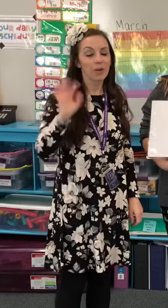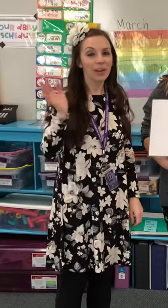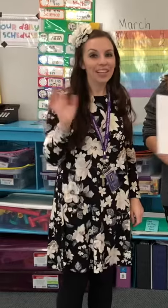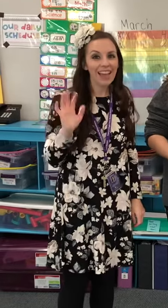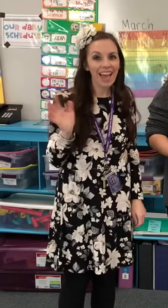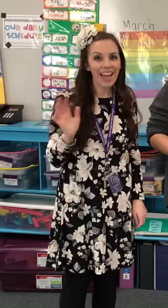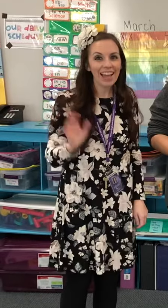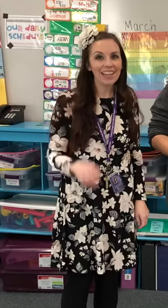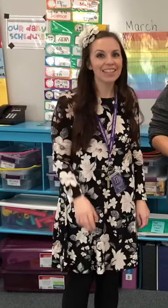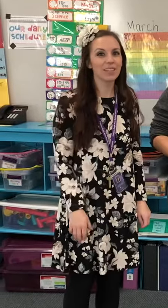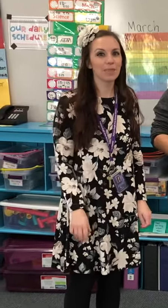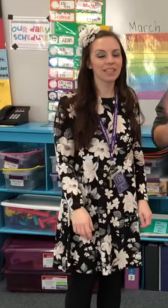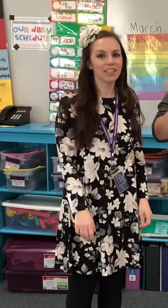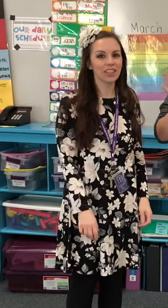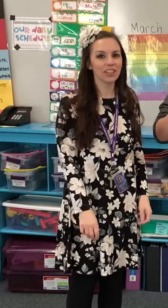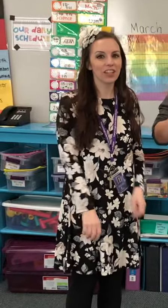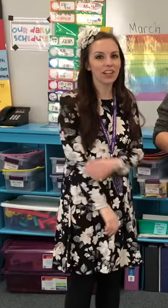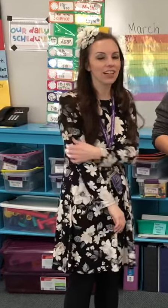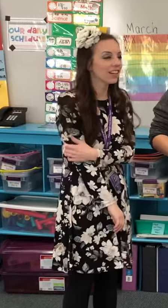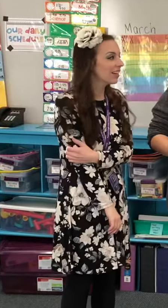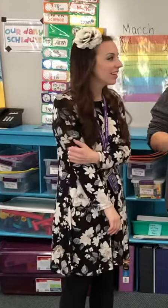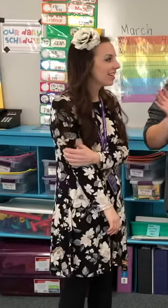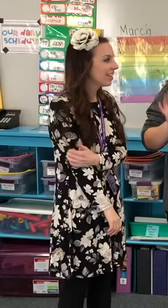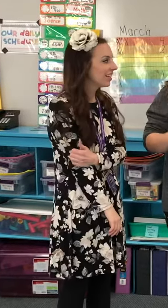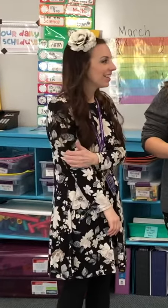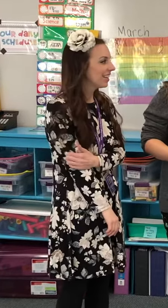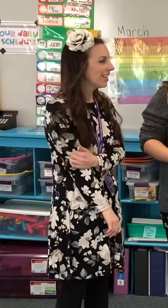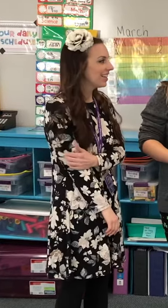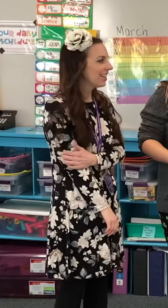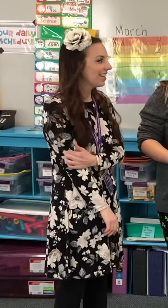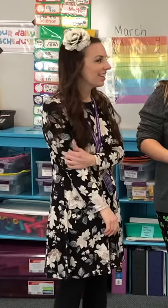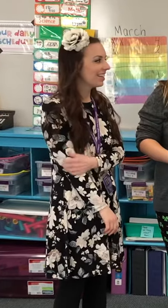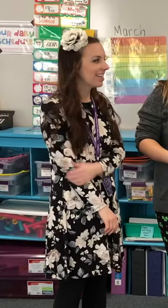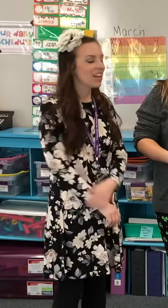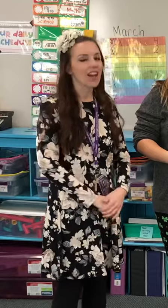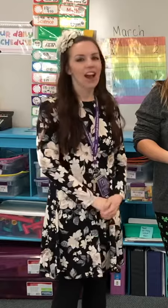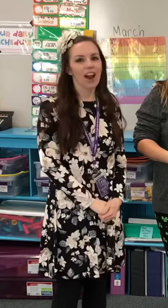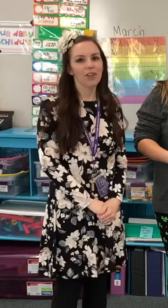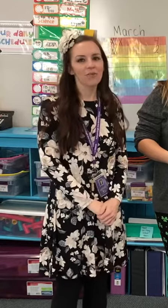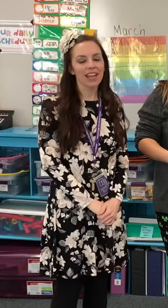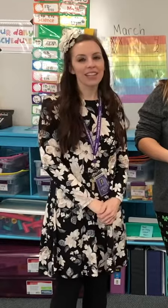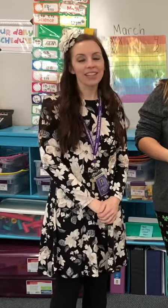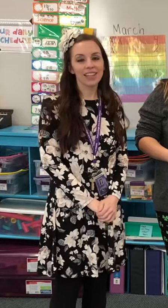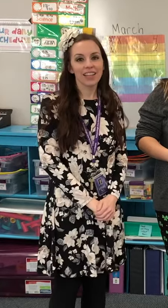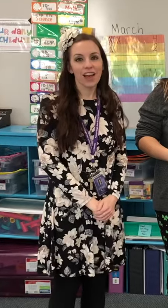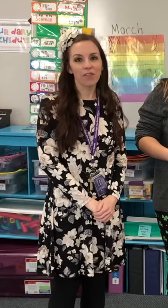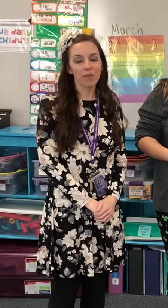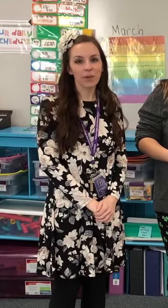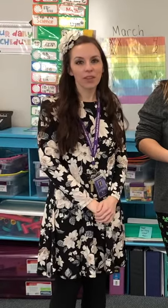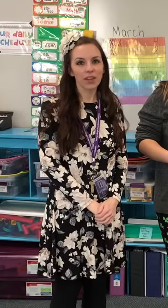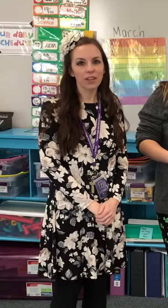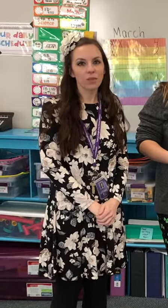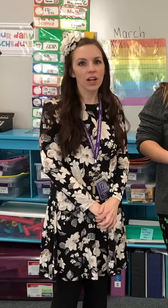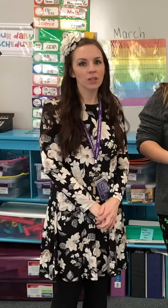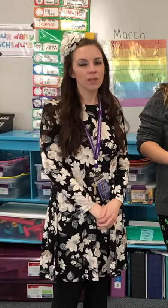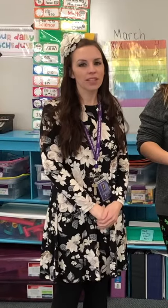morning, guys. It's Mrs. Tischer, Ms. Freed, and Mrs. Bennett. Are you ready to sing alphabet with us? Watch Mrs.